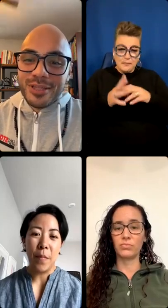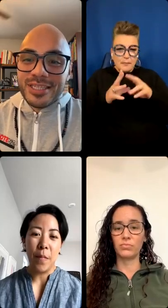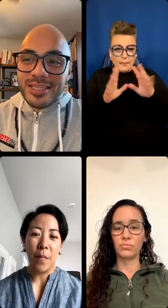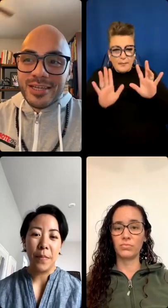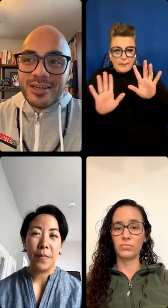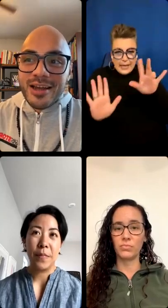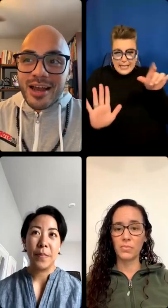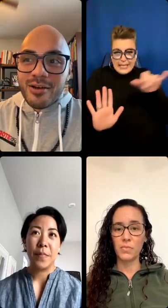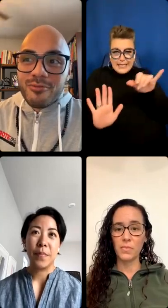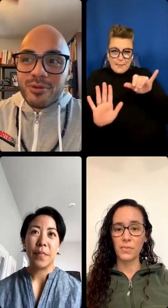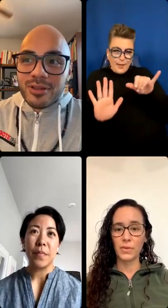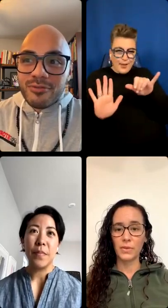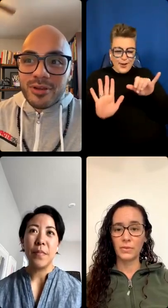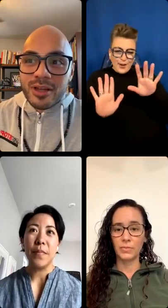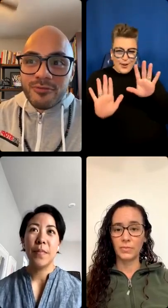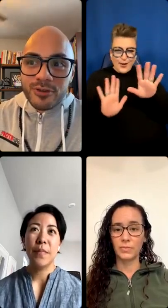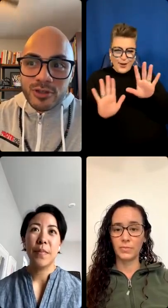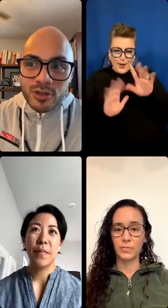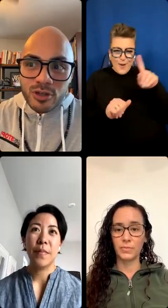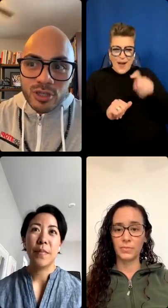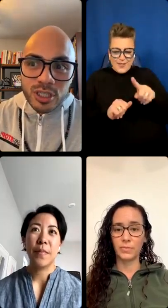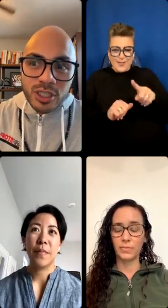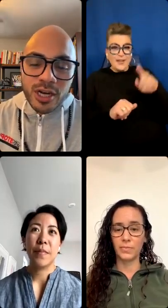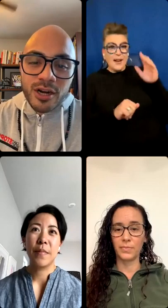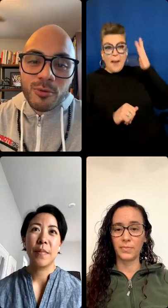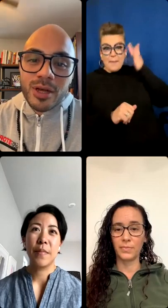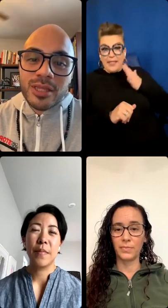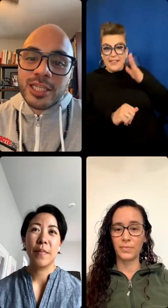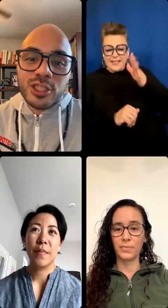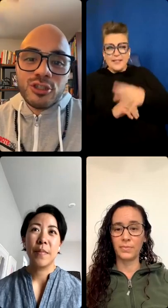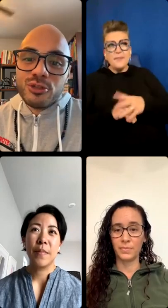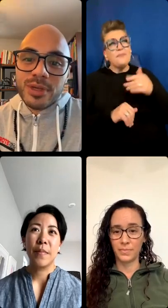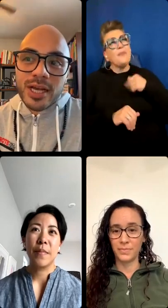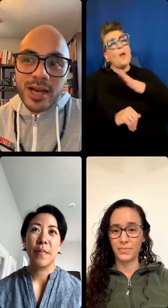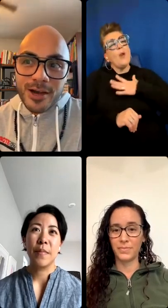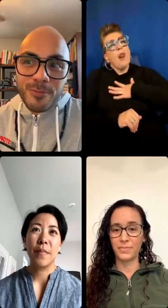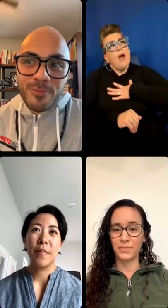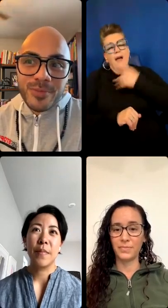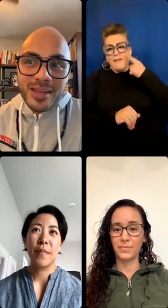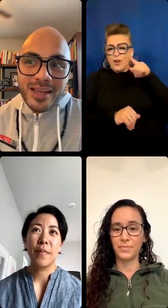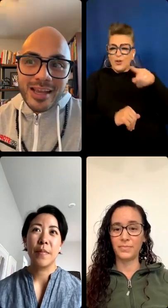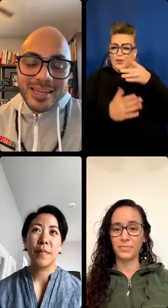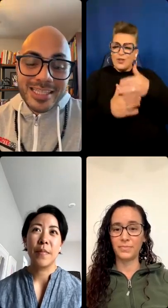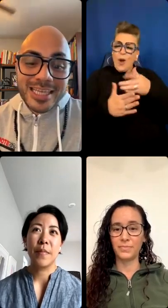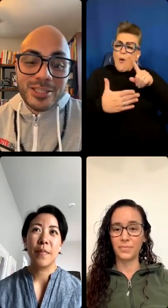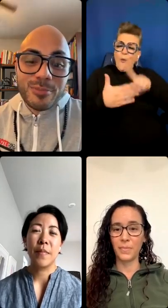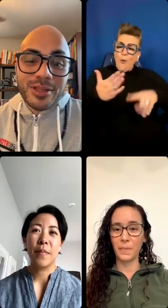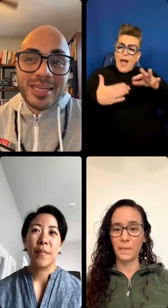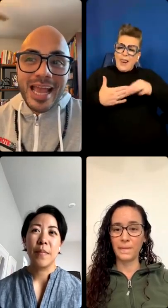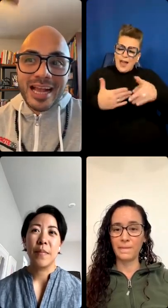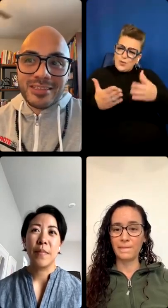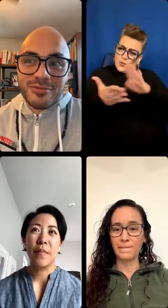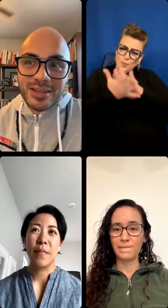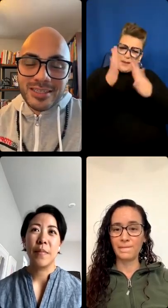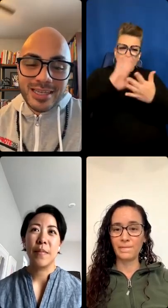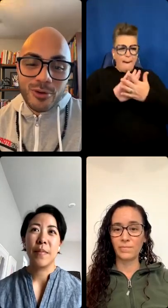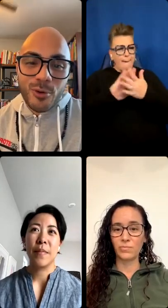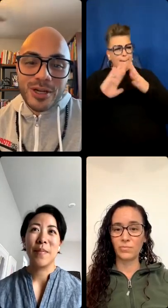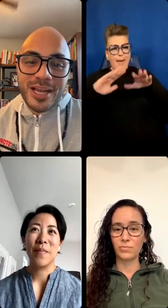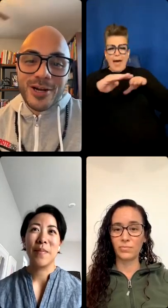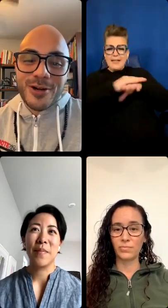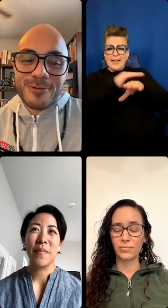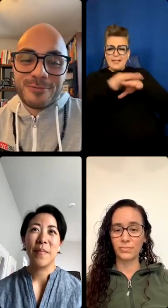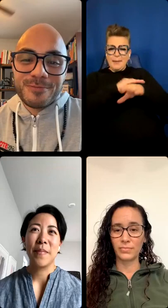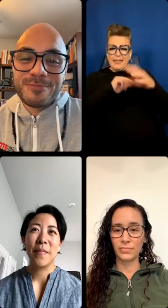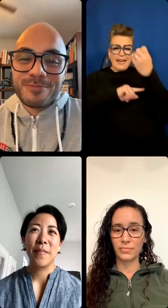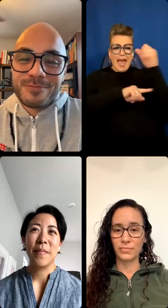vein, Melissa, would love for you to share what led you to become an accessibility activist and